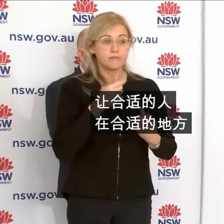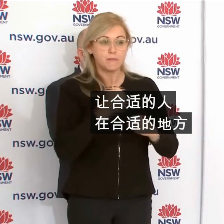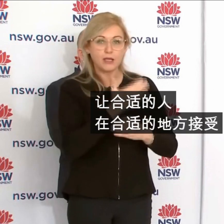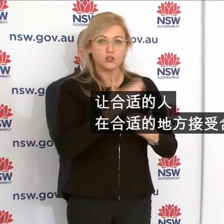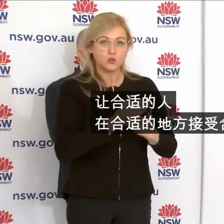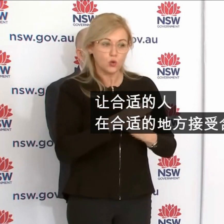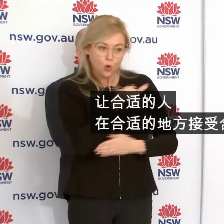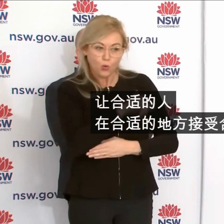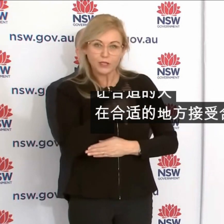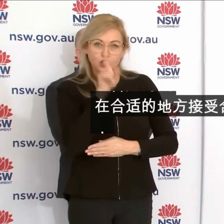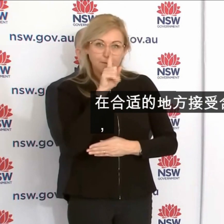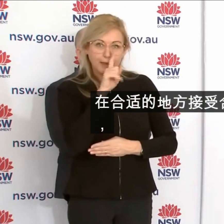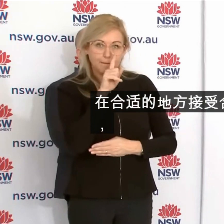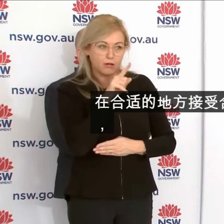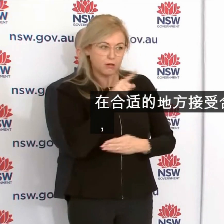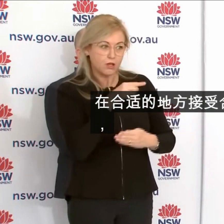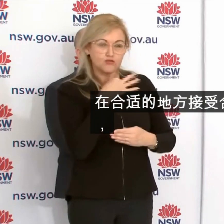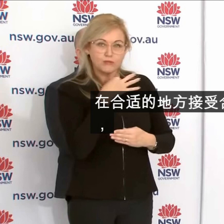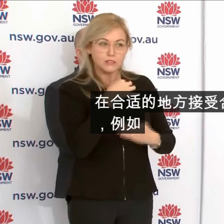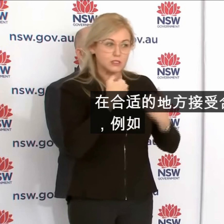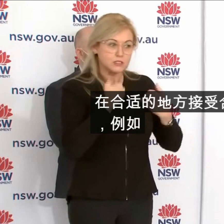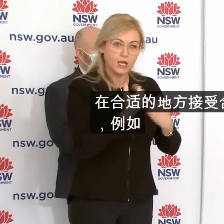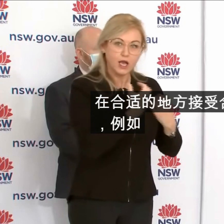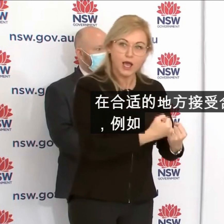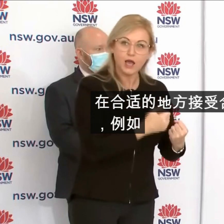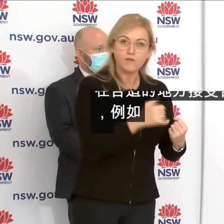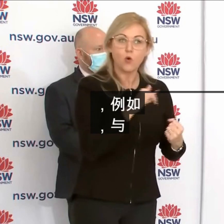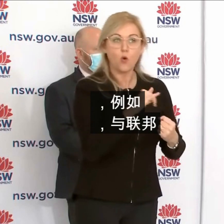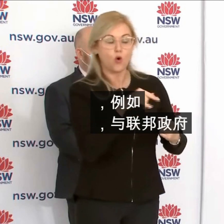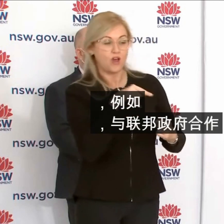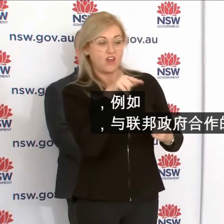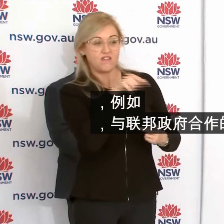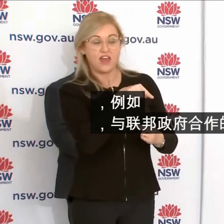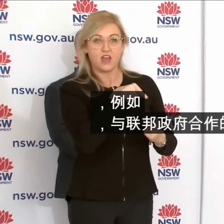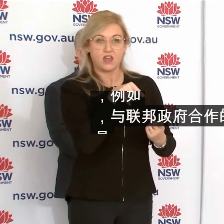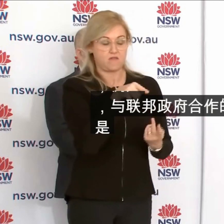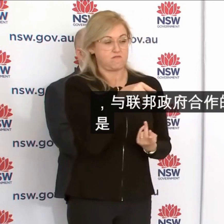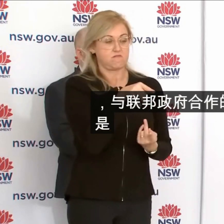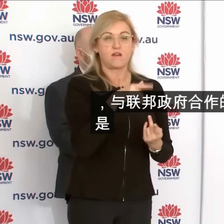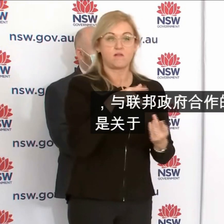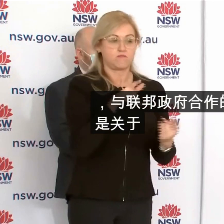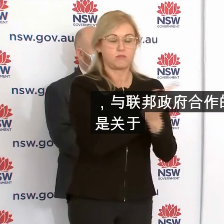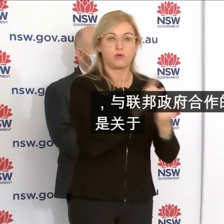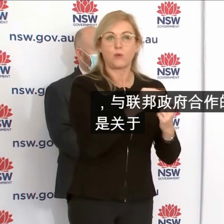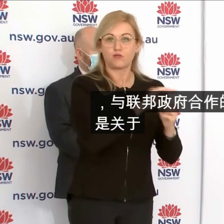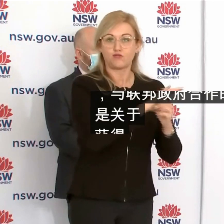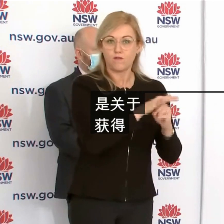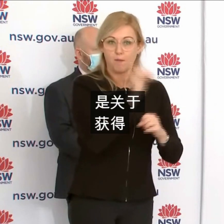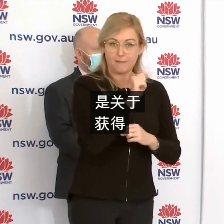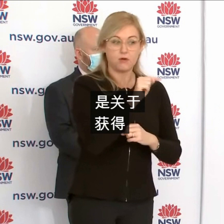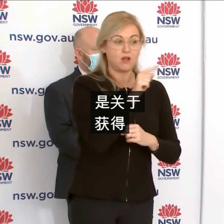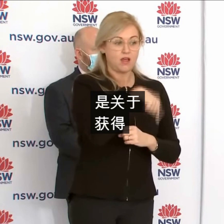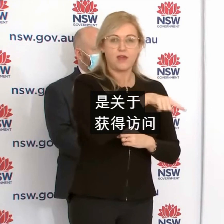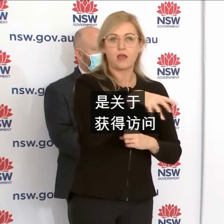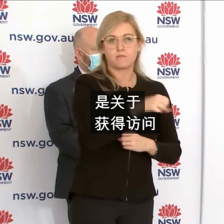tested with the right kind of test in the right place. And so, for example, one of the initiatives together with the Commonwealth is about